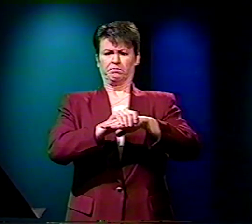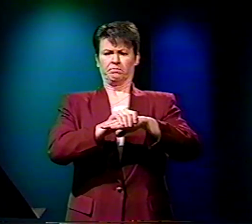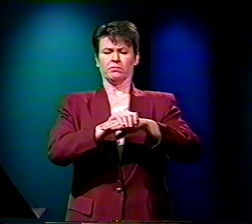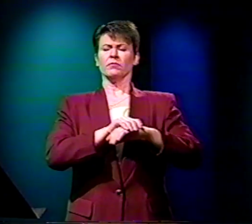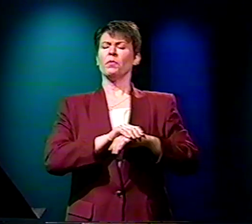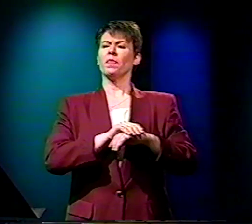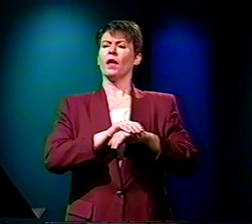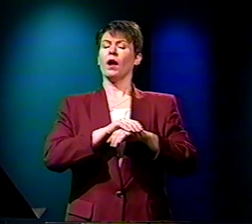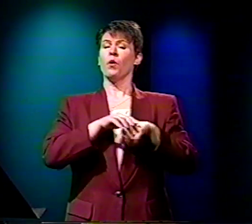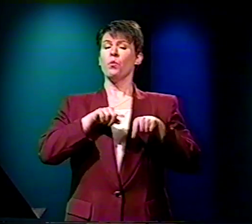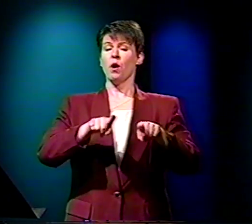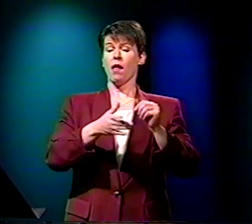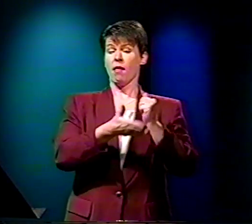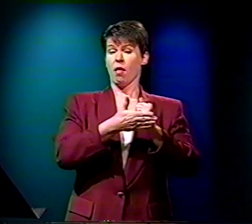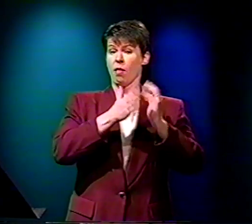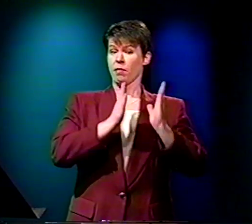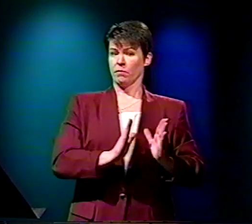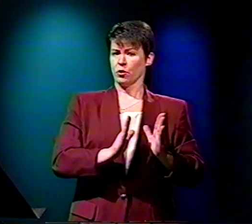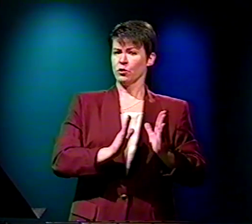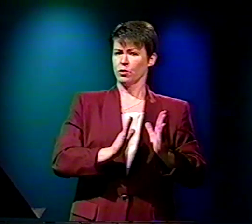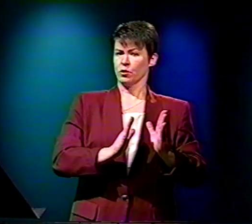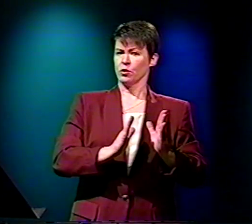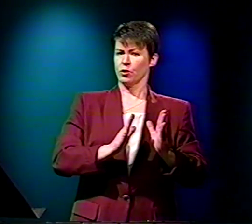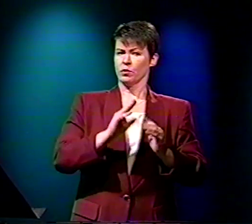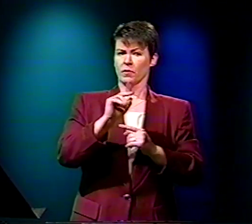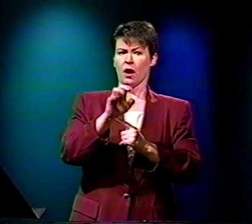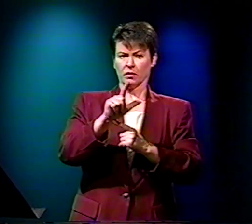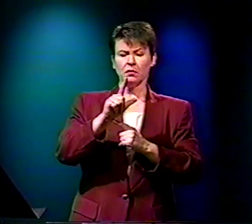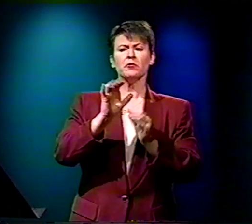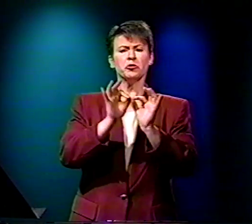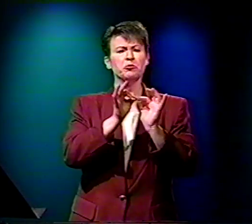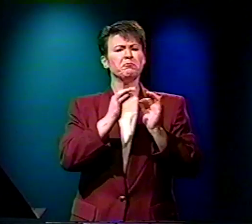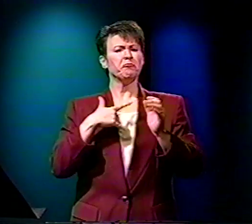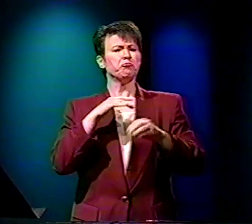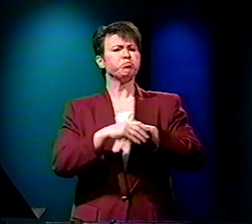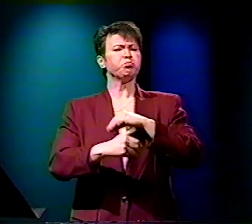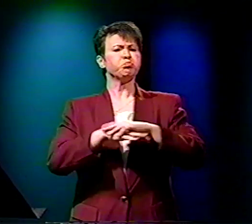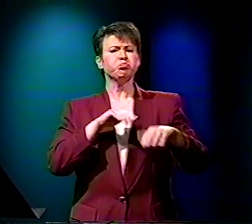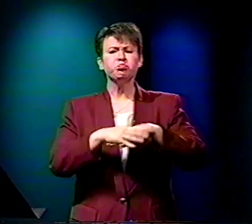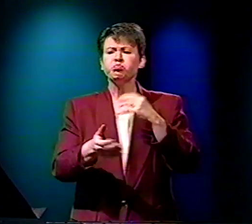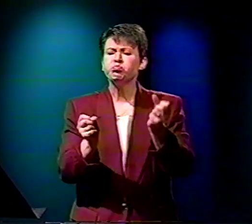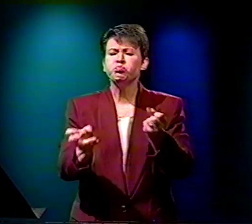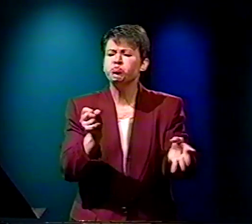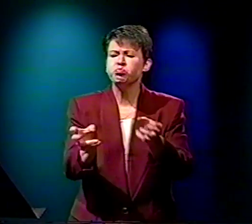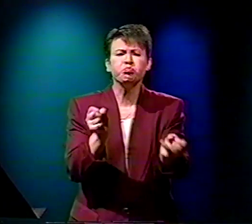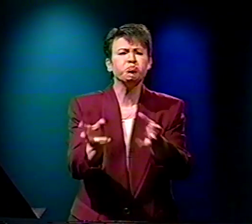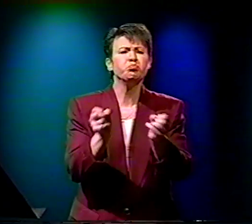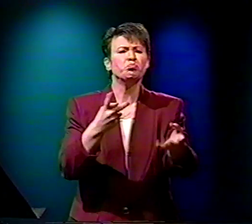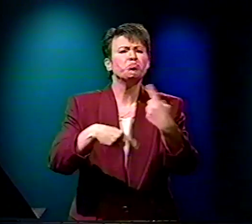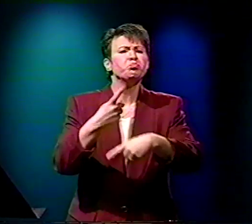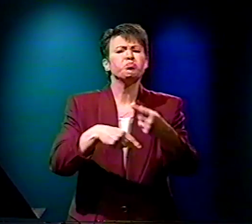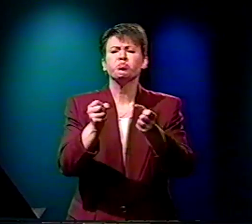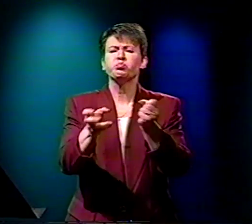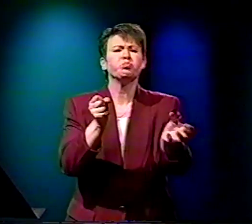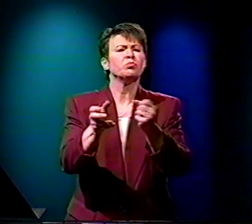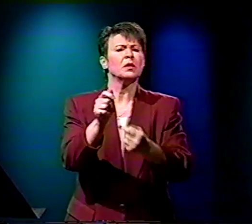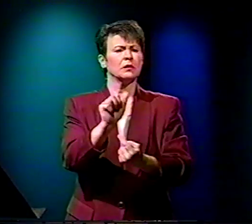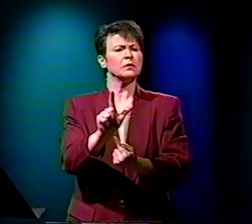the mode provided. Now, in the prior model, the helper model, the interpreters felt comfortable to